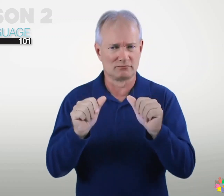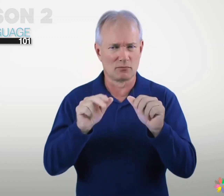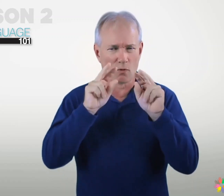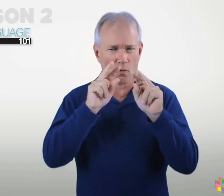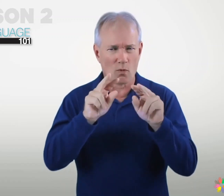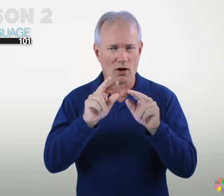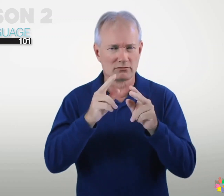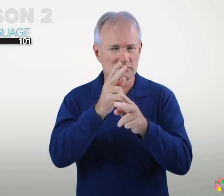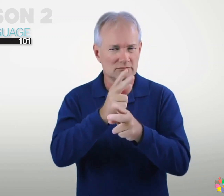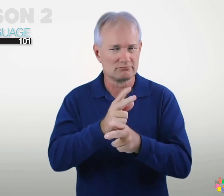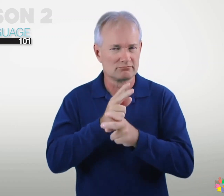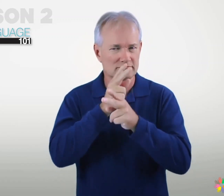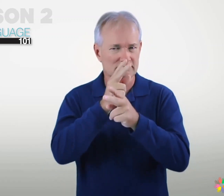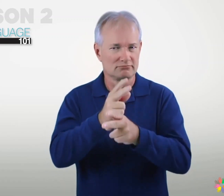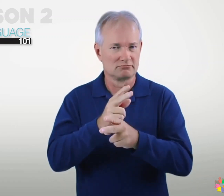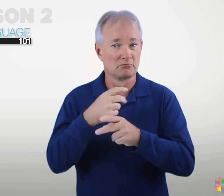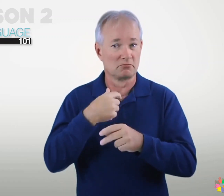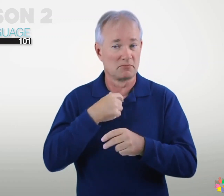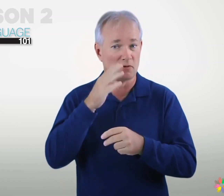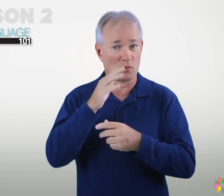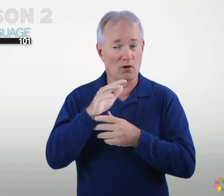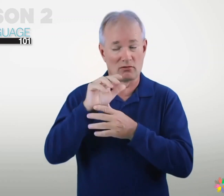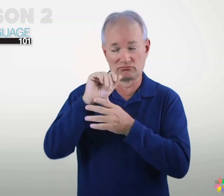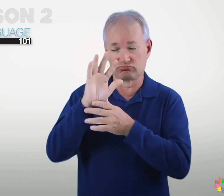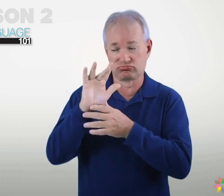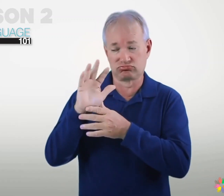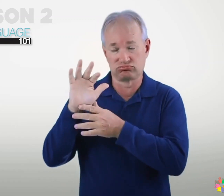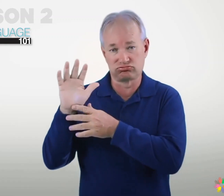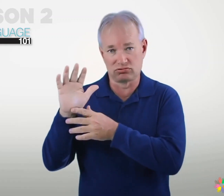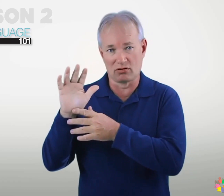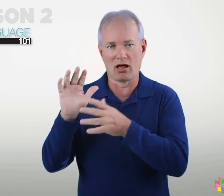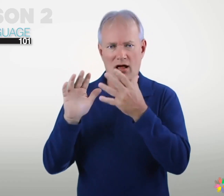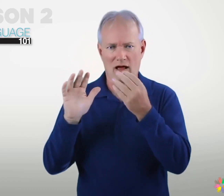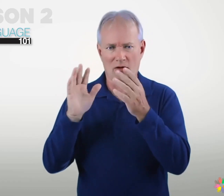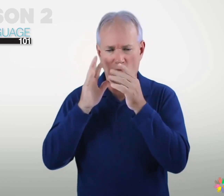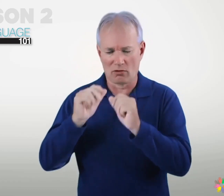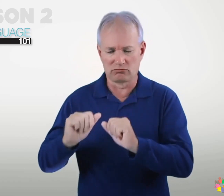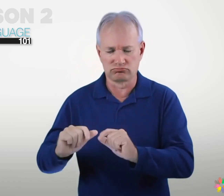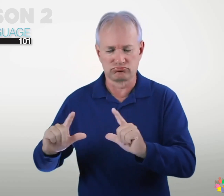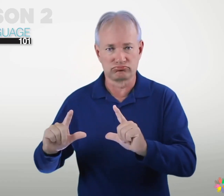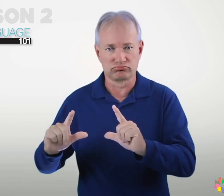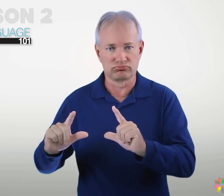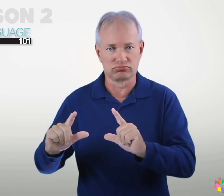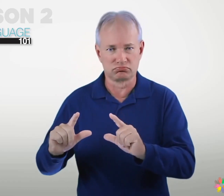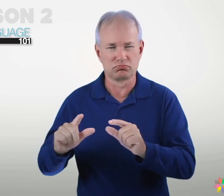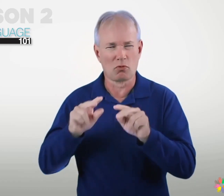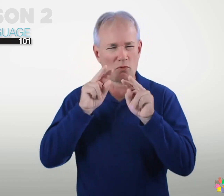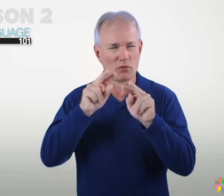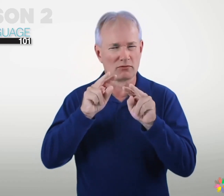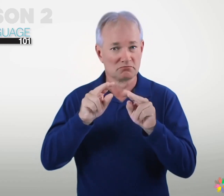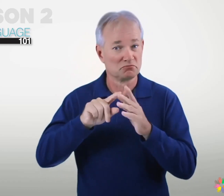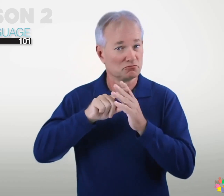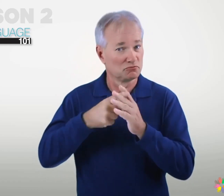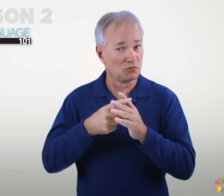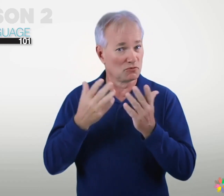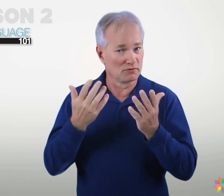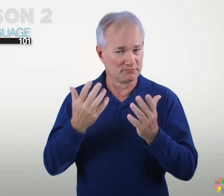pay attention to the hand shape and the movement. Be very careful with that. So I'll show you the sign, and the letter will appear right below